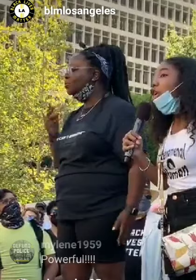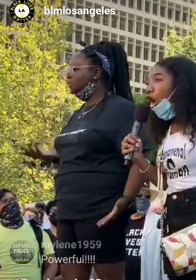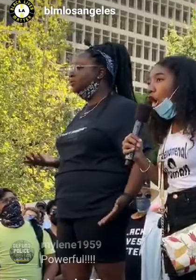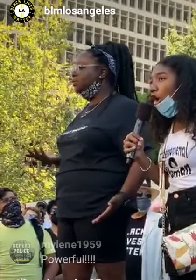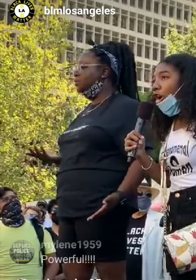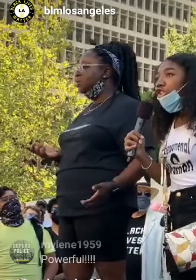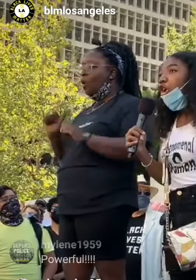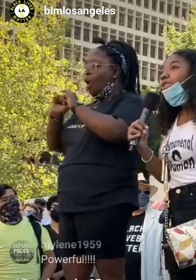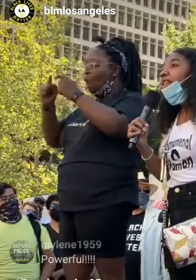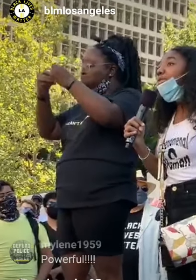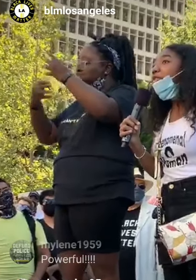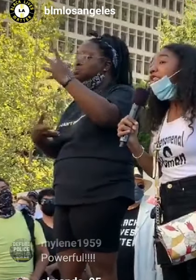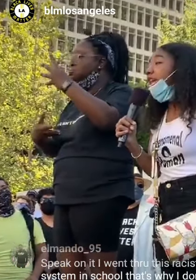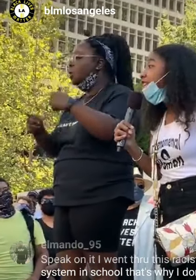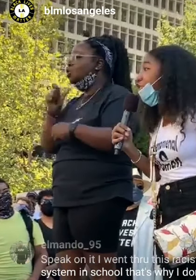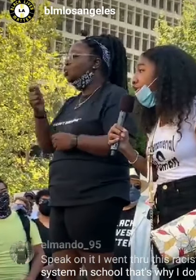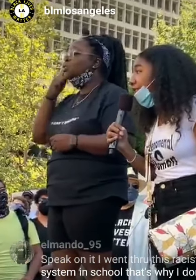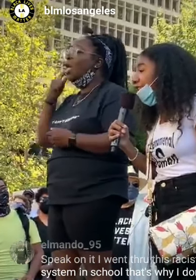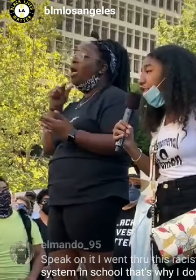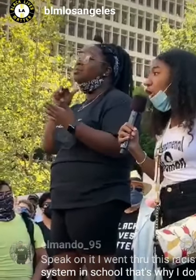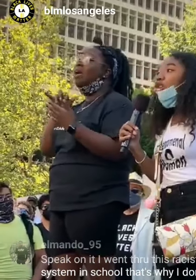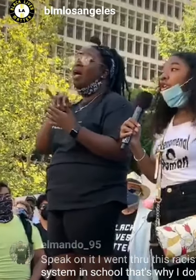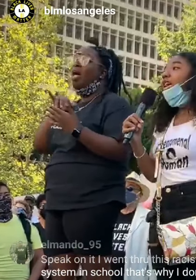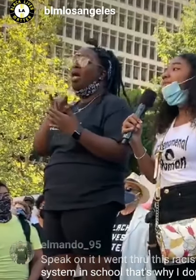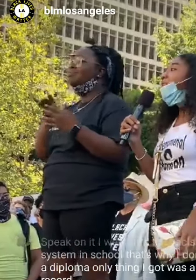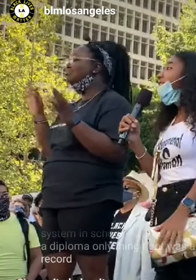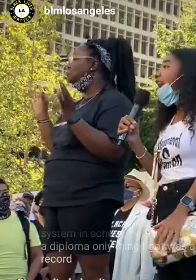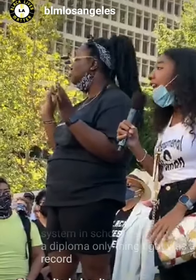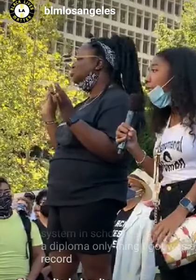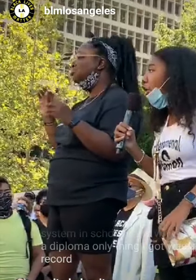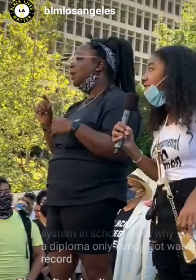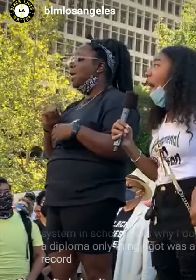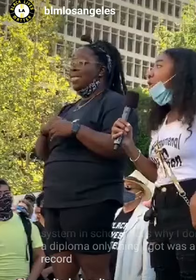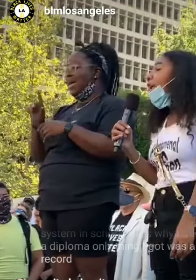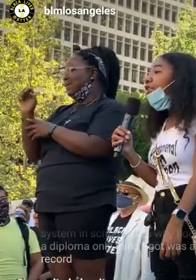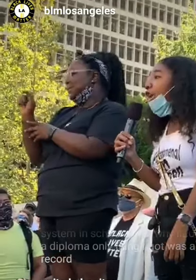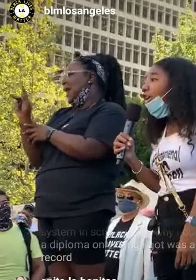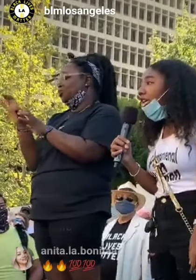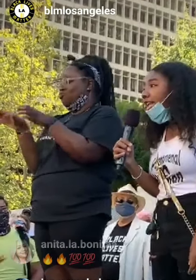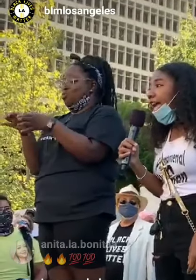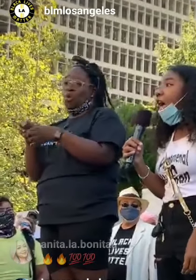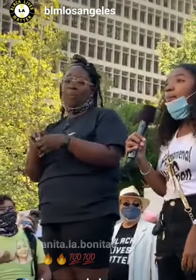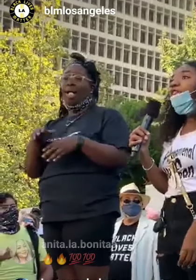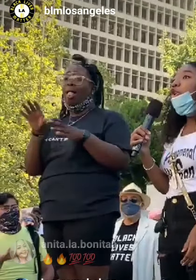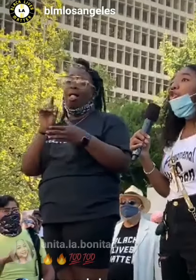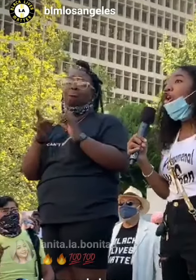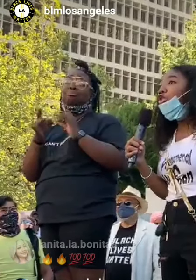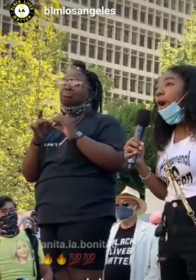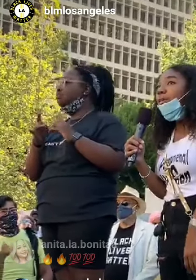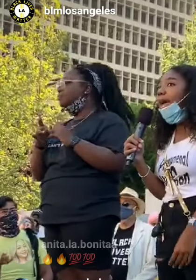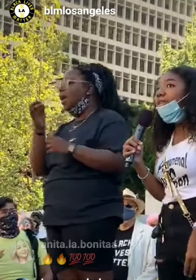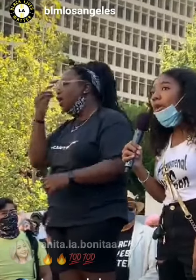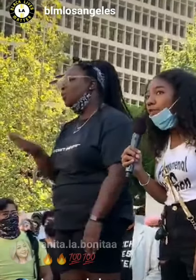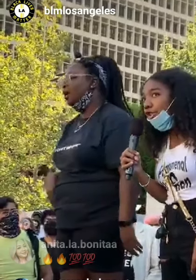We experienced it all. So don't tell us about the studies you still need to do. Don't tell us about that task force and whatever they're gonna say, because